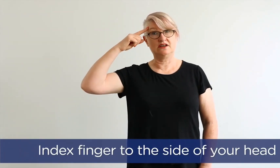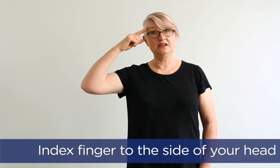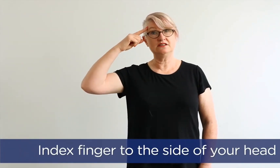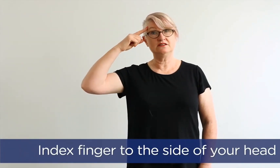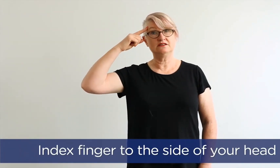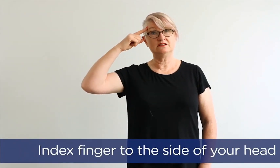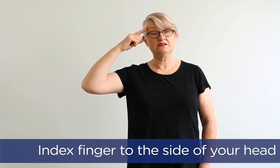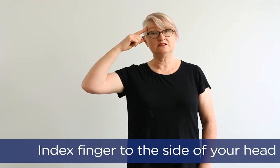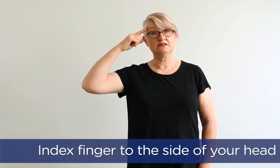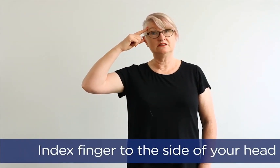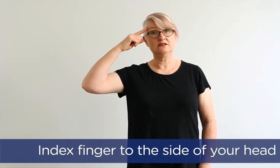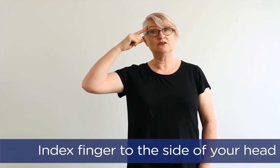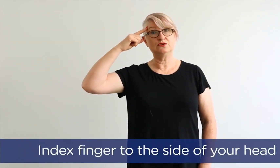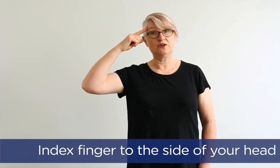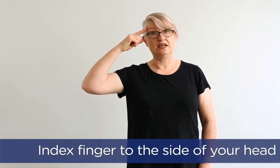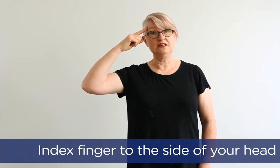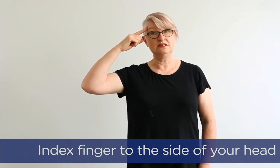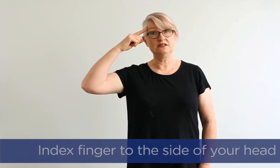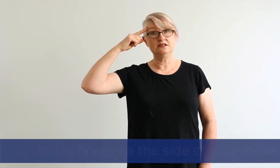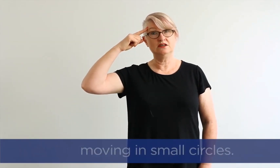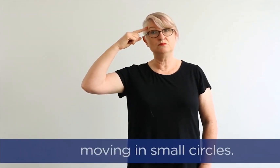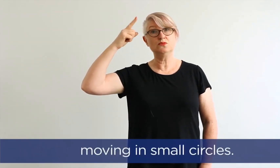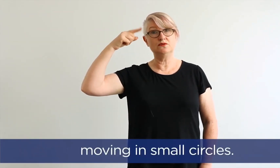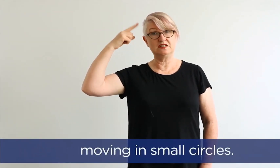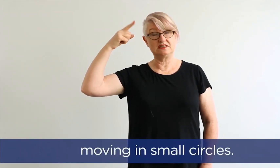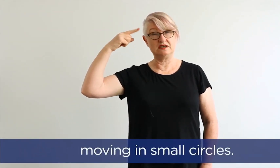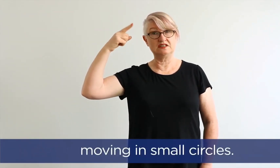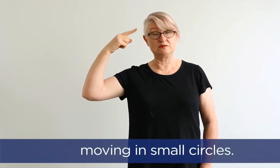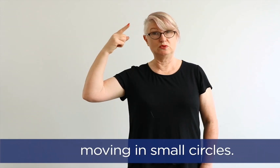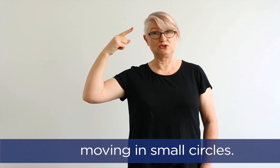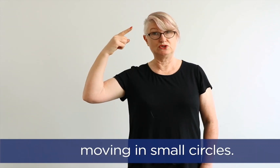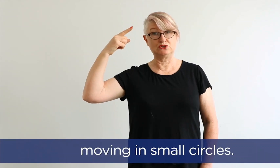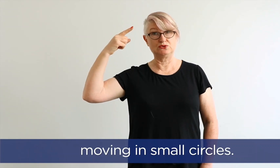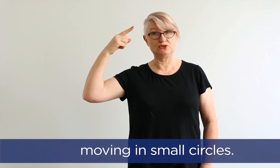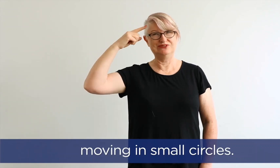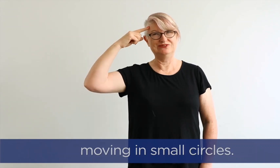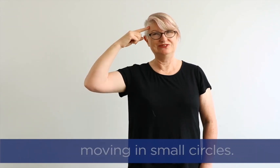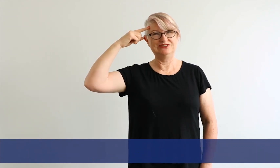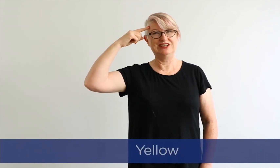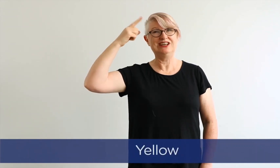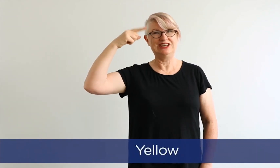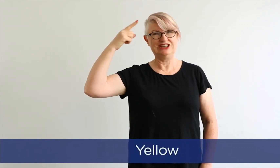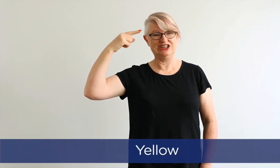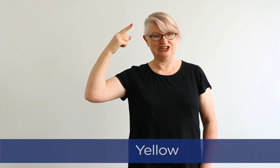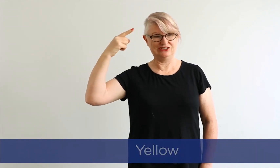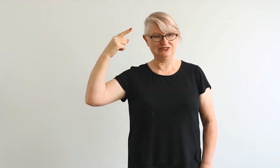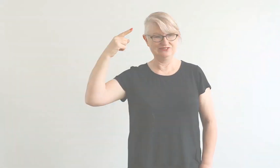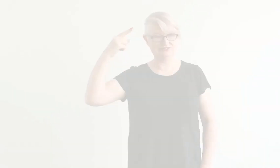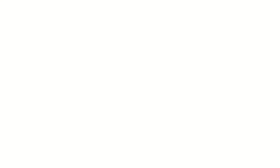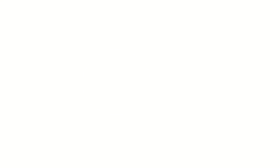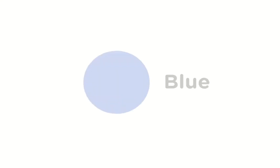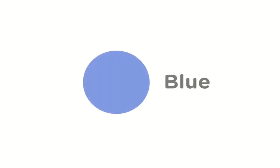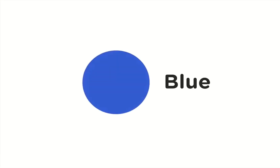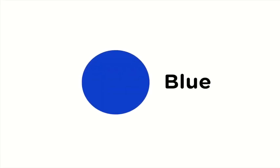side of your head, moving in small circles. Yellow.